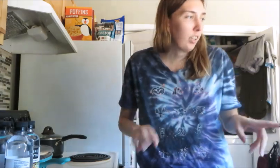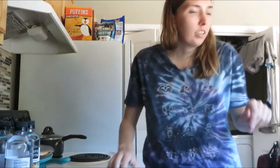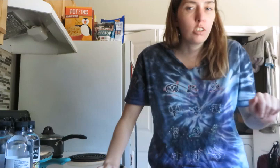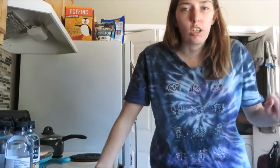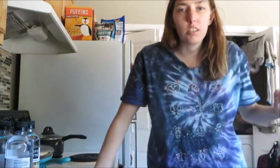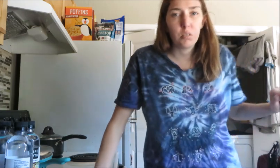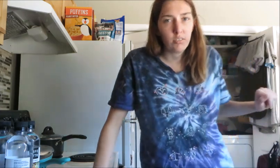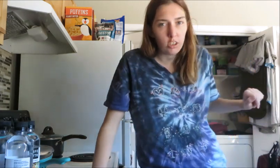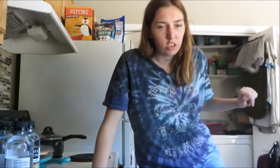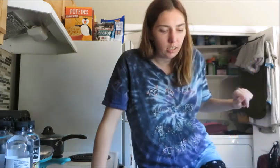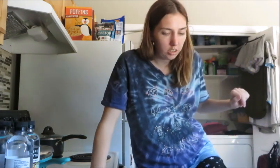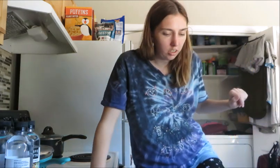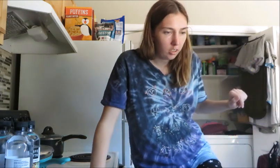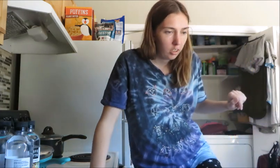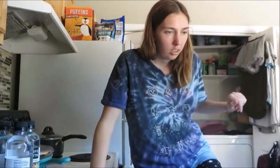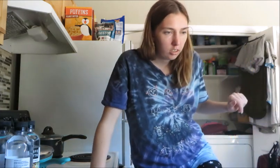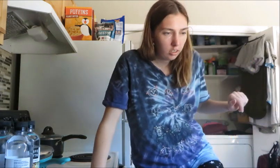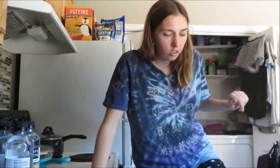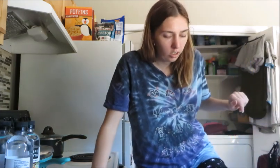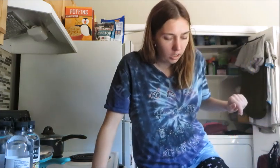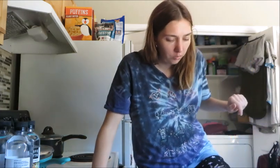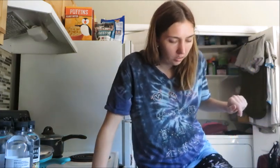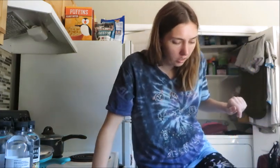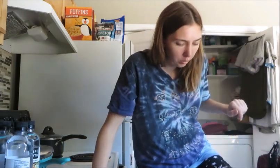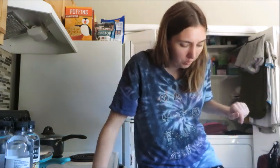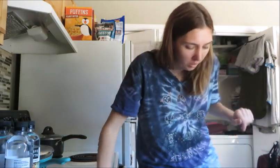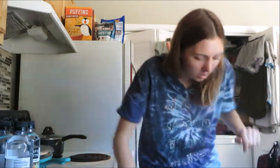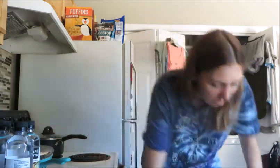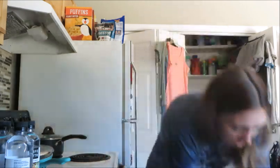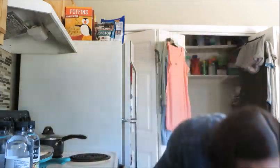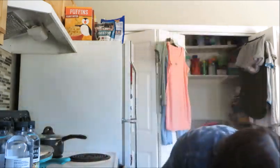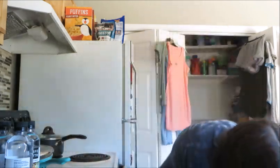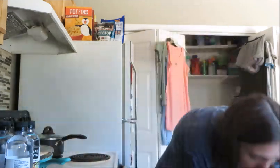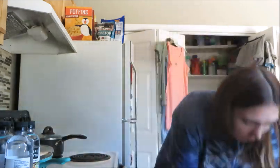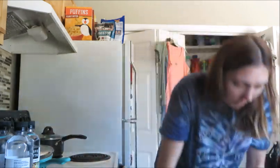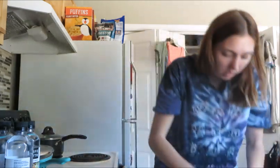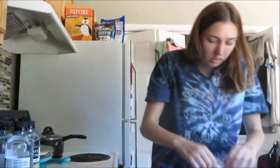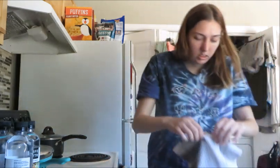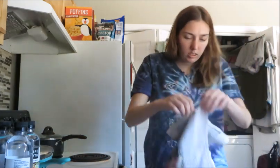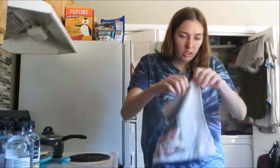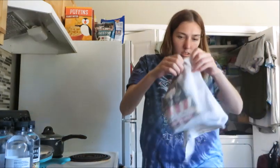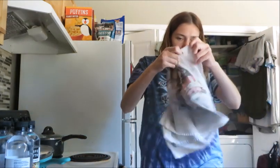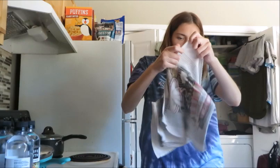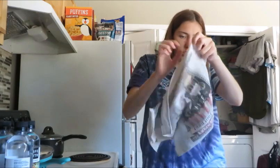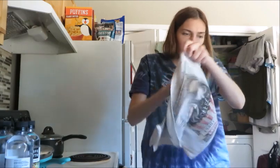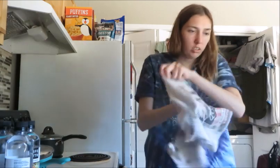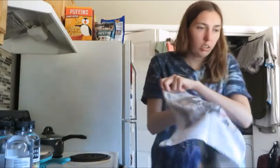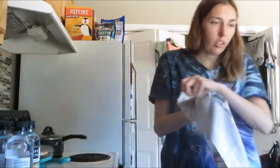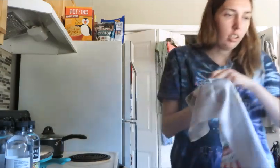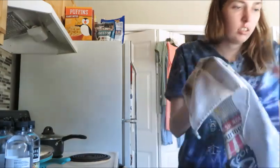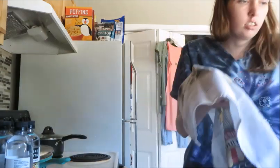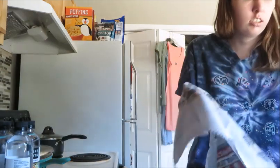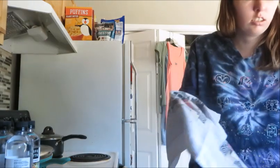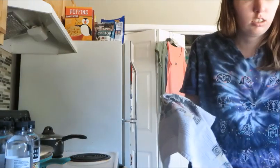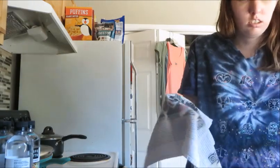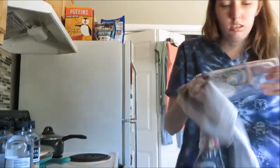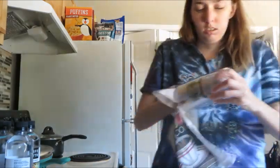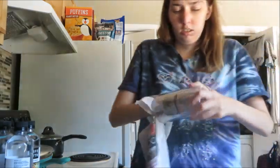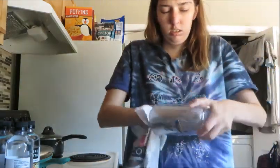need to dry something first, actually, because I could have dried a cup for this purpose. So, I'm gonna do that.